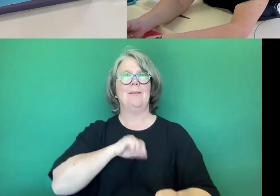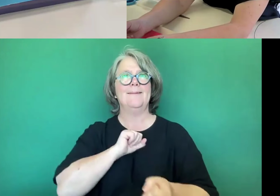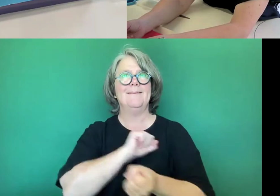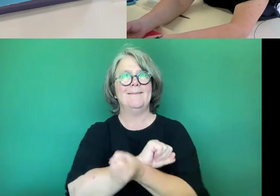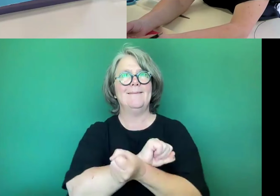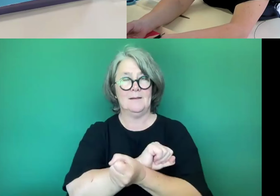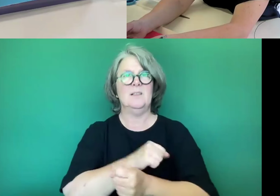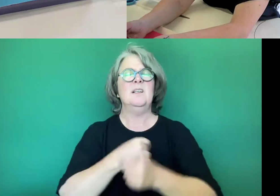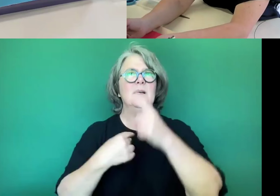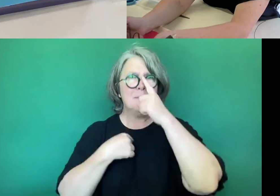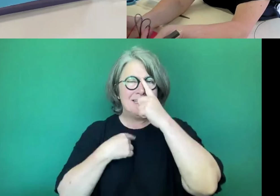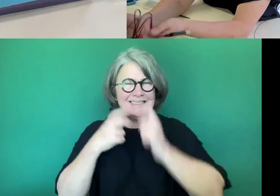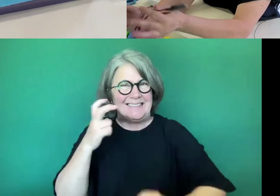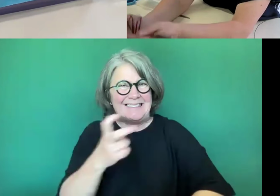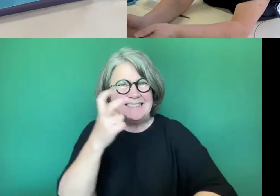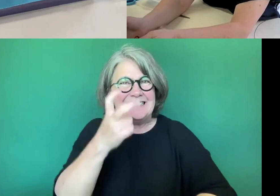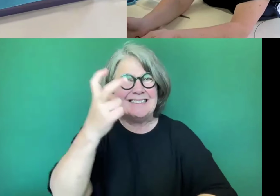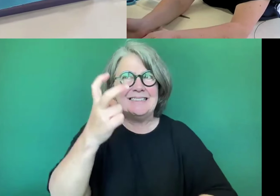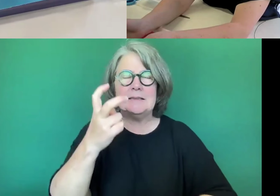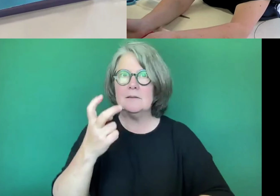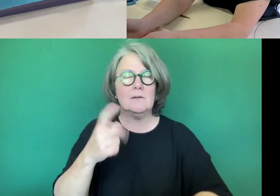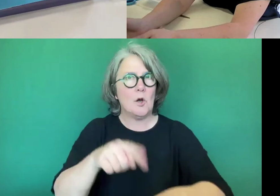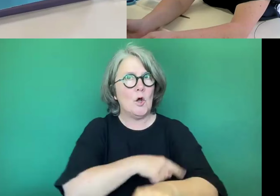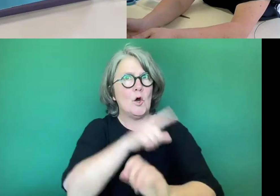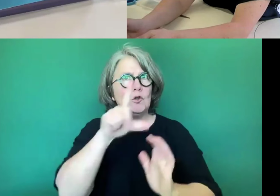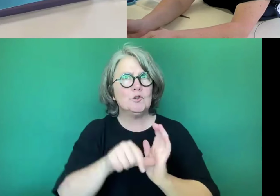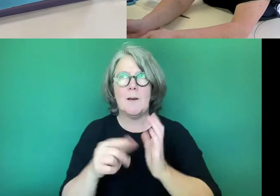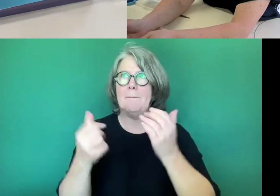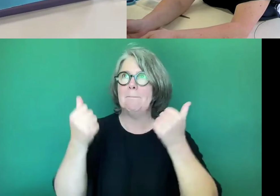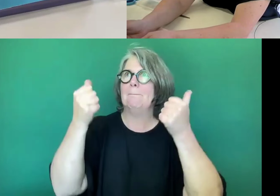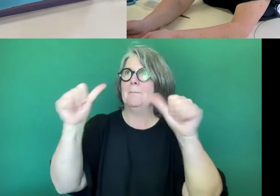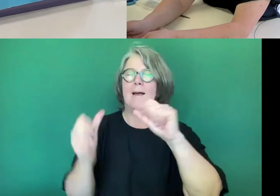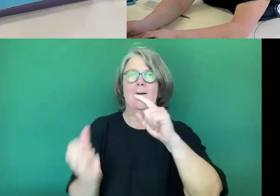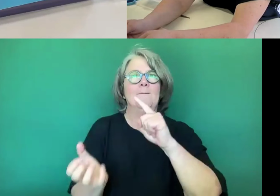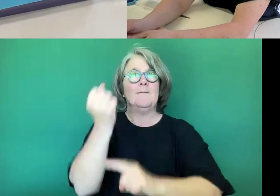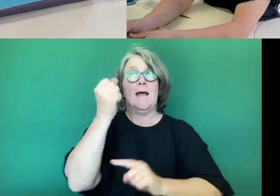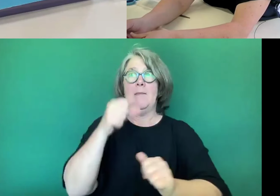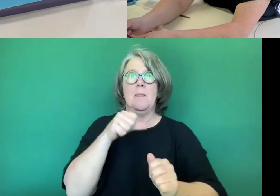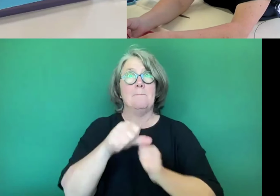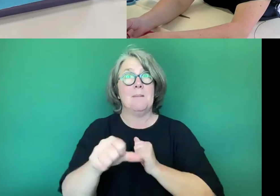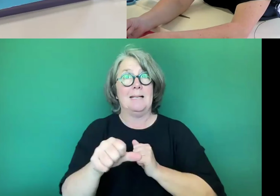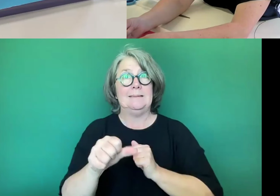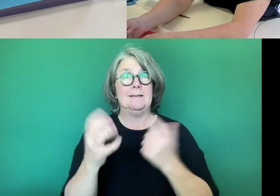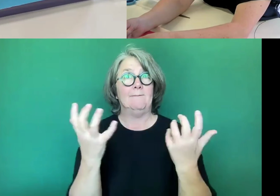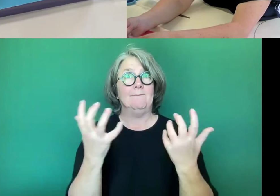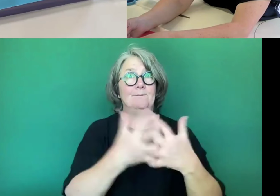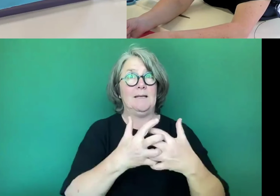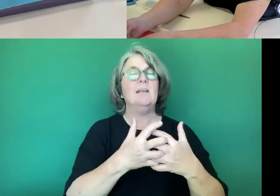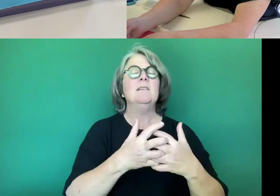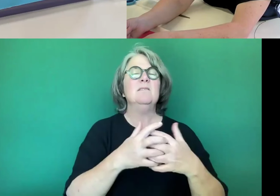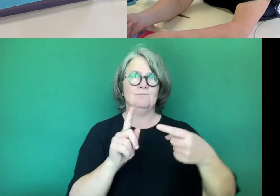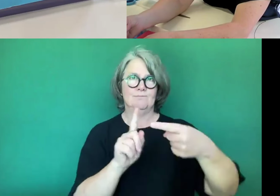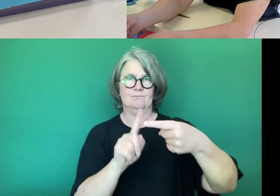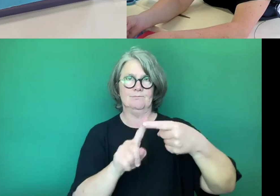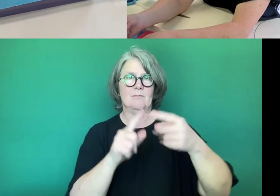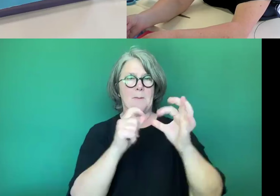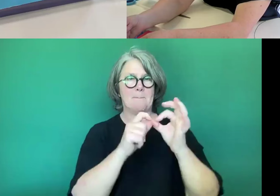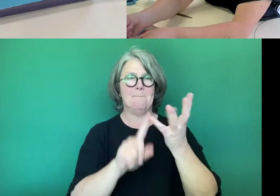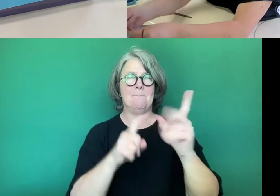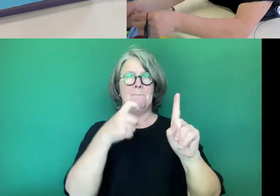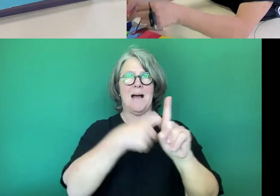to find a viable alternative, and the buck converter seems to be the best version. Now, these have alligator clips. We'll